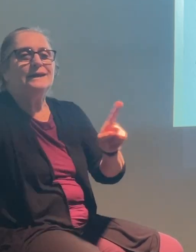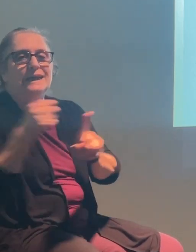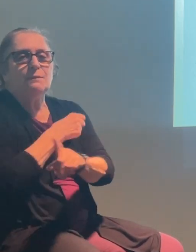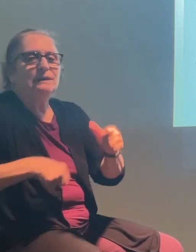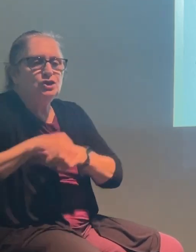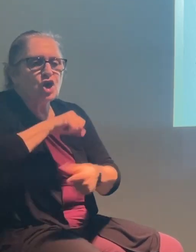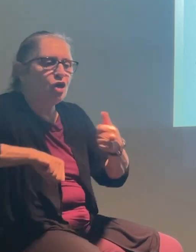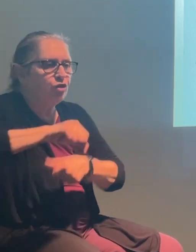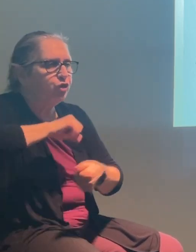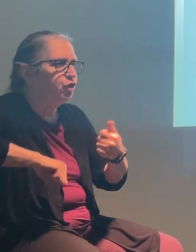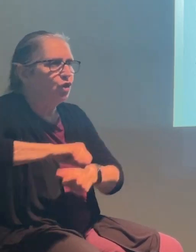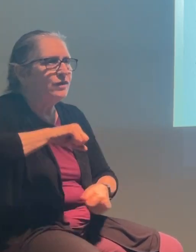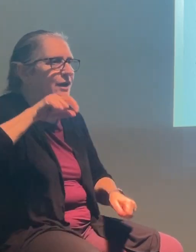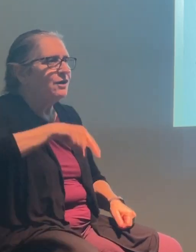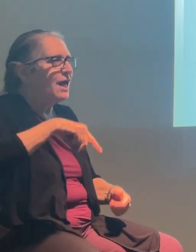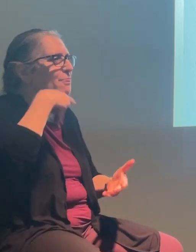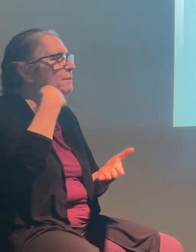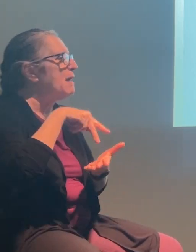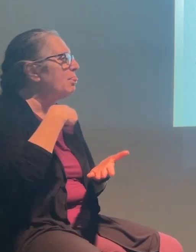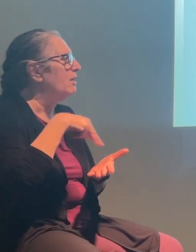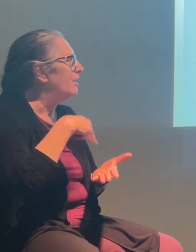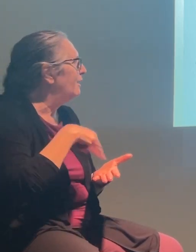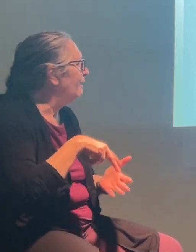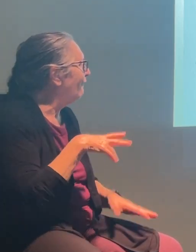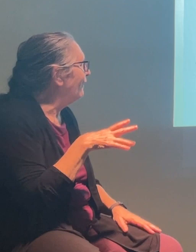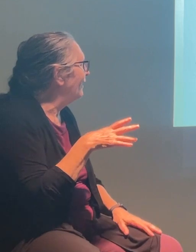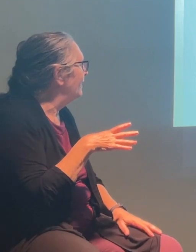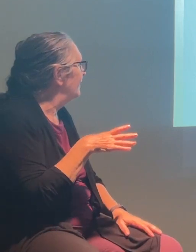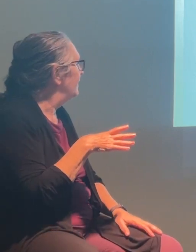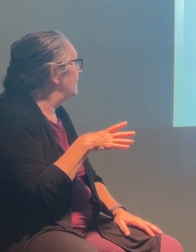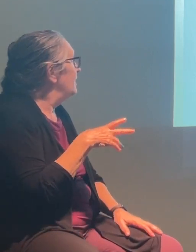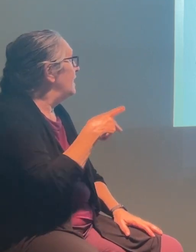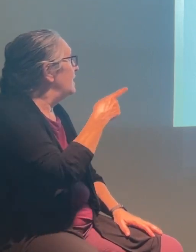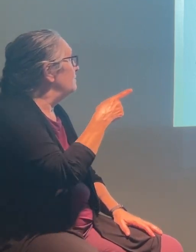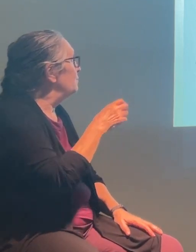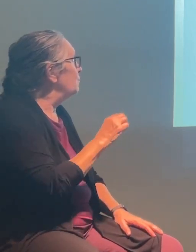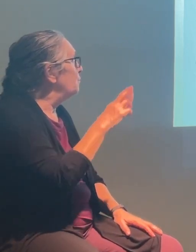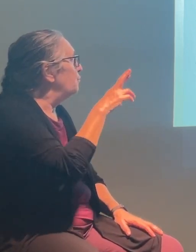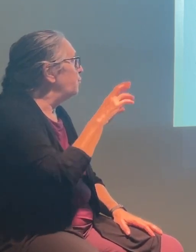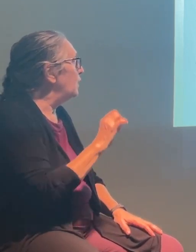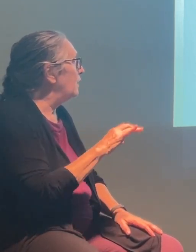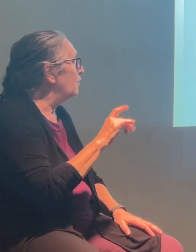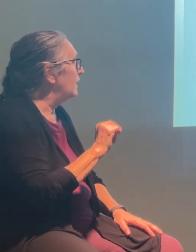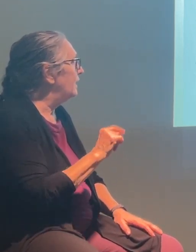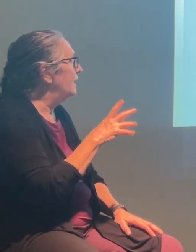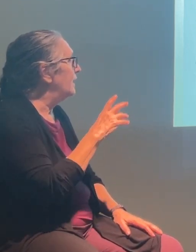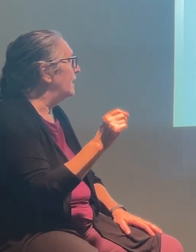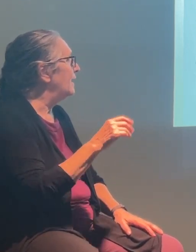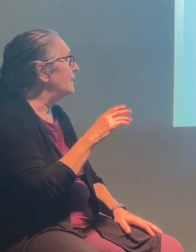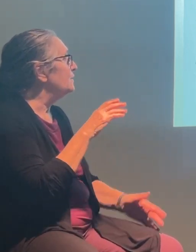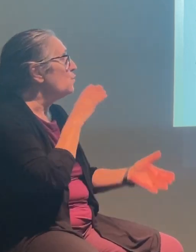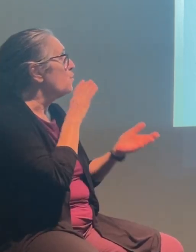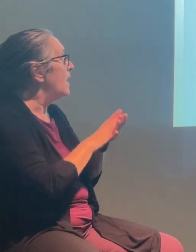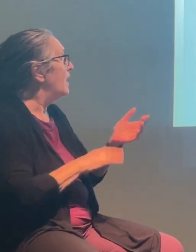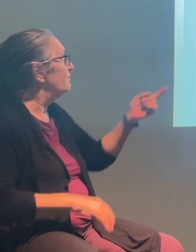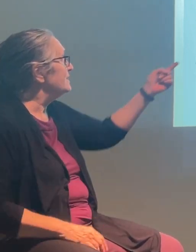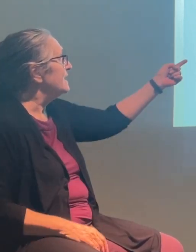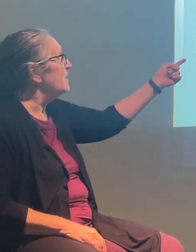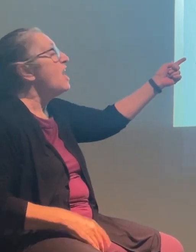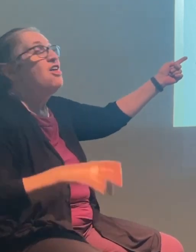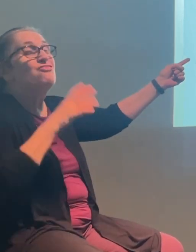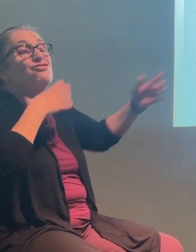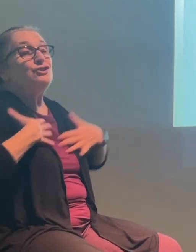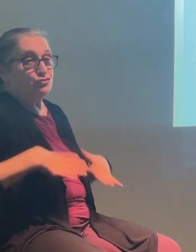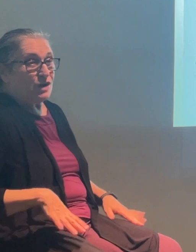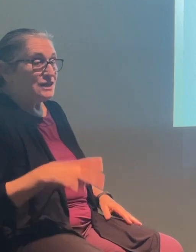at the ballet. Meanwhile, Monsieur Poiret and his wife are there watching it, and the dress witnessed it. That's why I wanted to